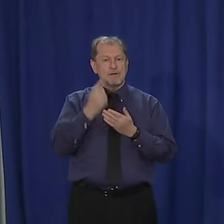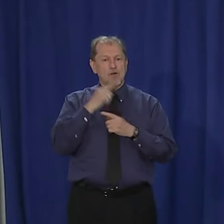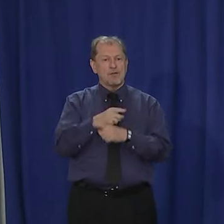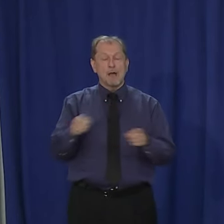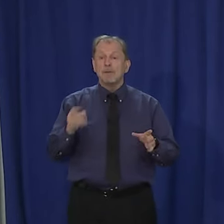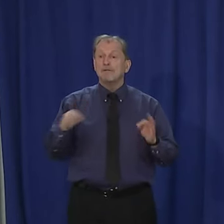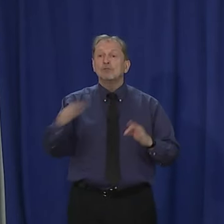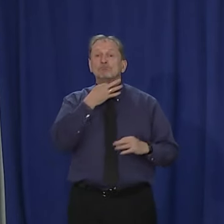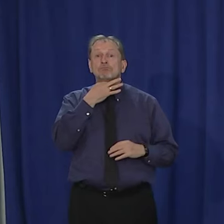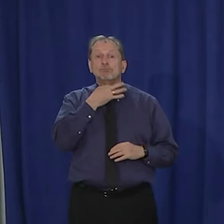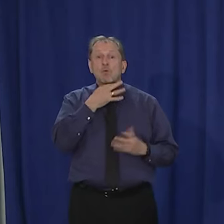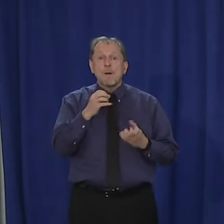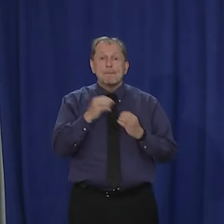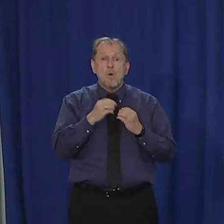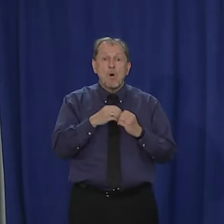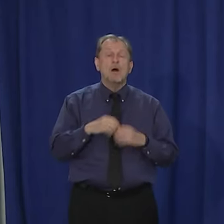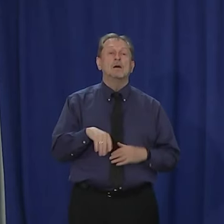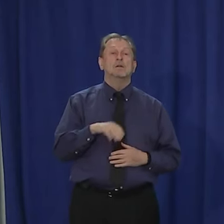visit